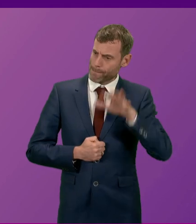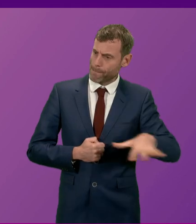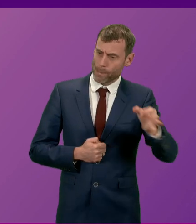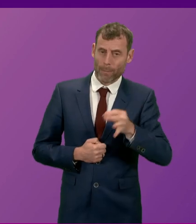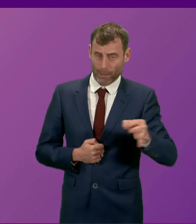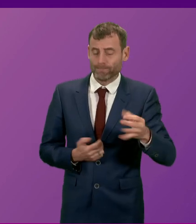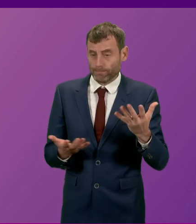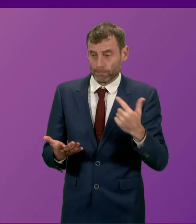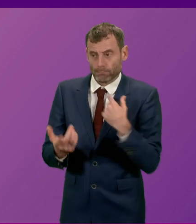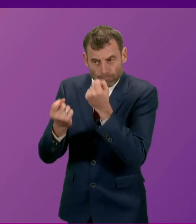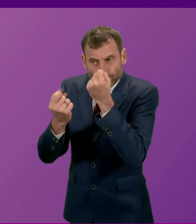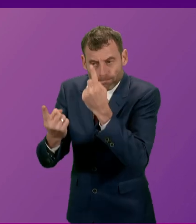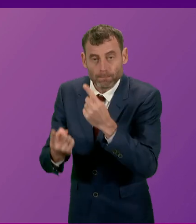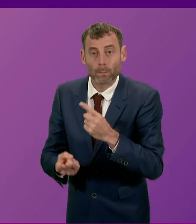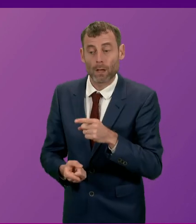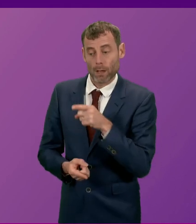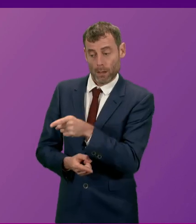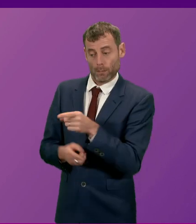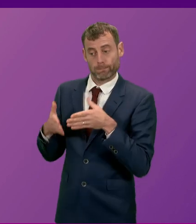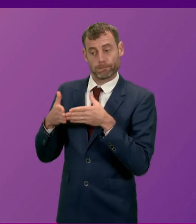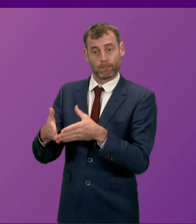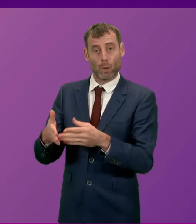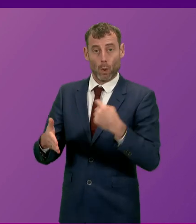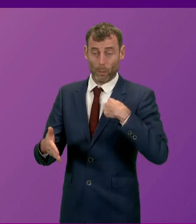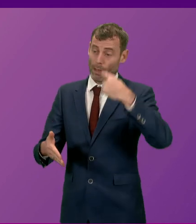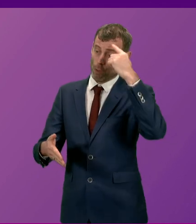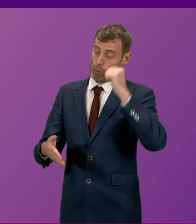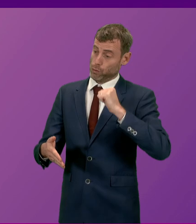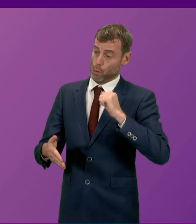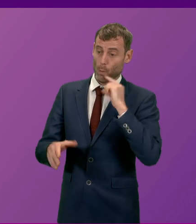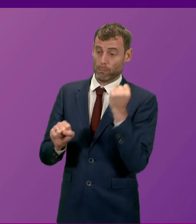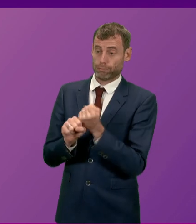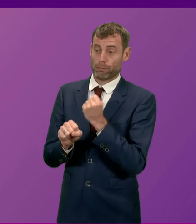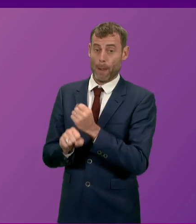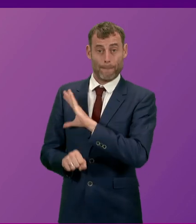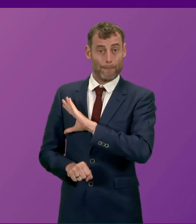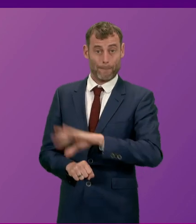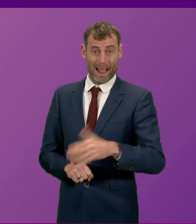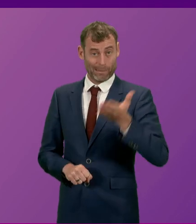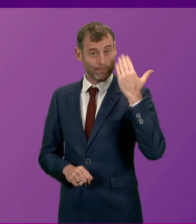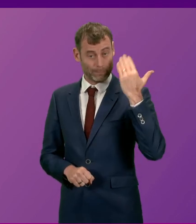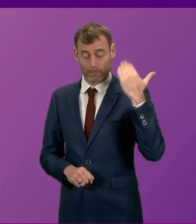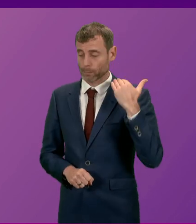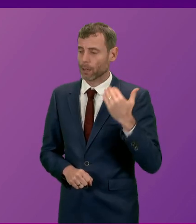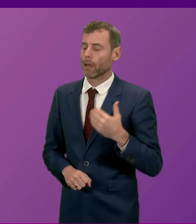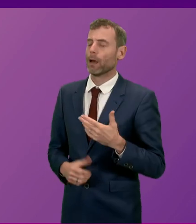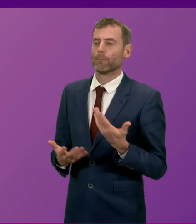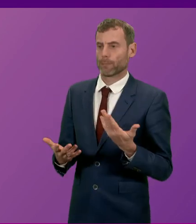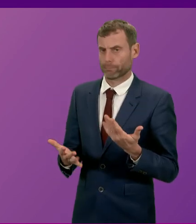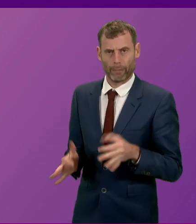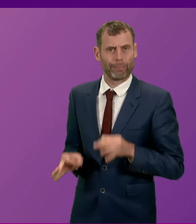Caledonian Isles has been difficult. We thought the vessel would come back into service several weeks ago. Indeed, it came back from